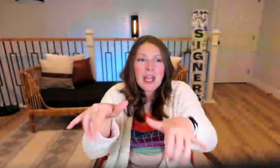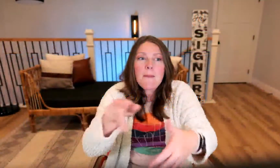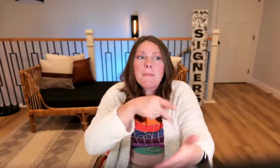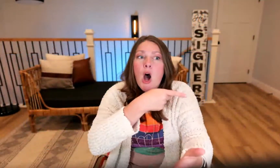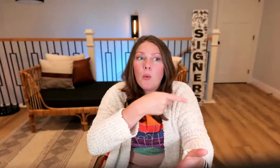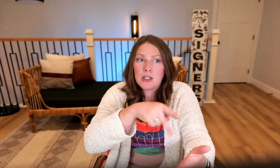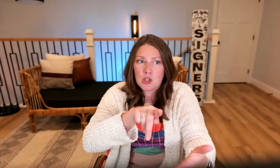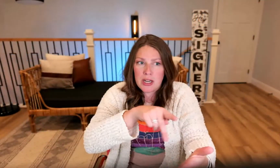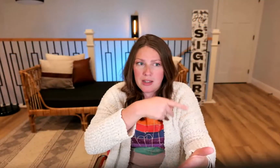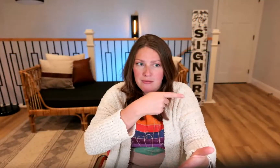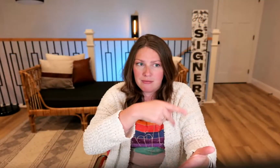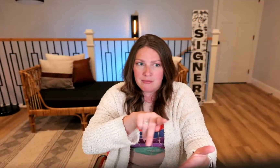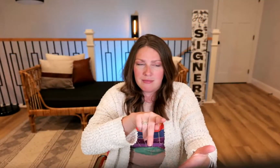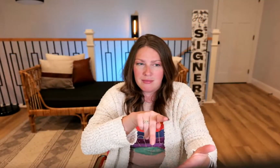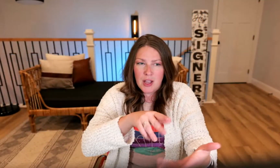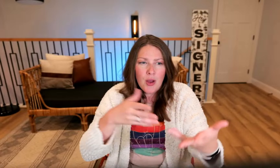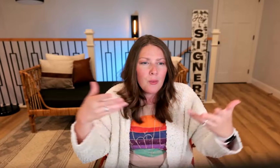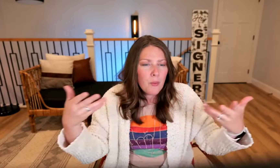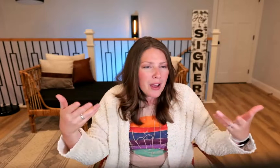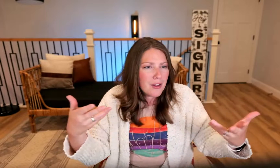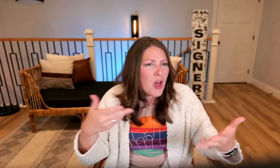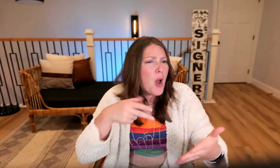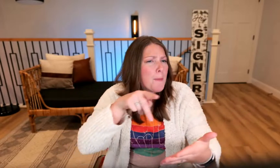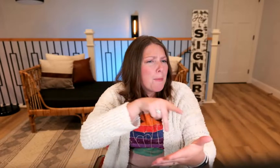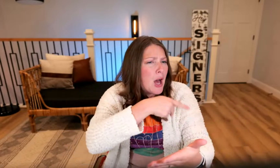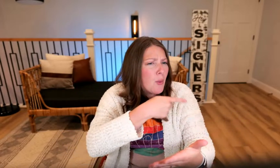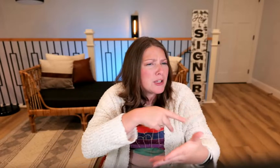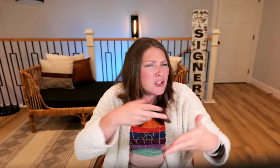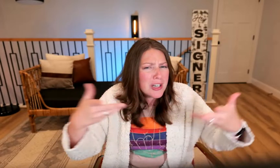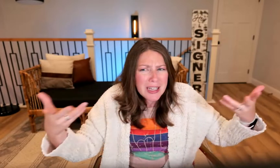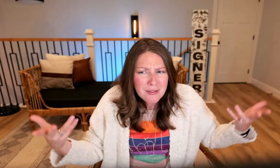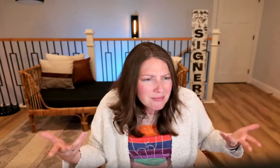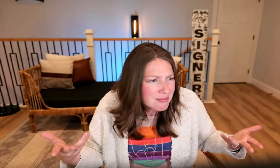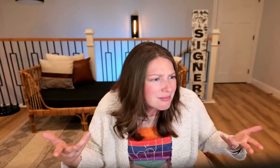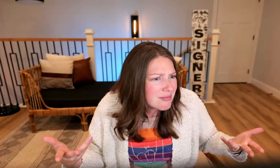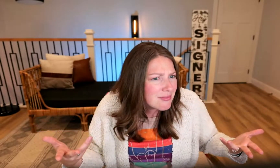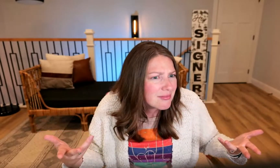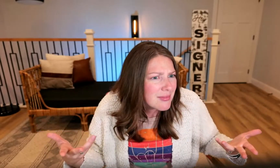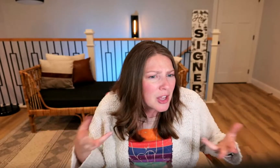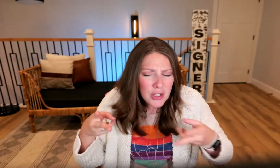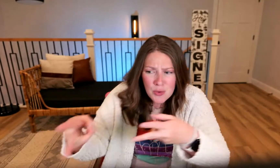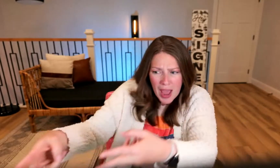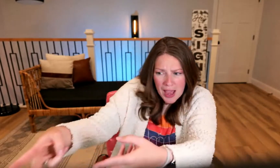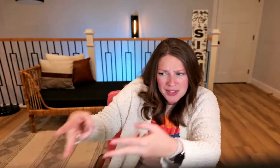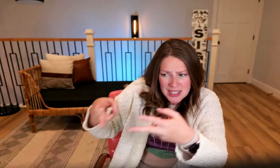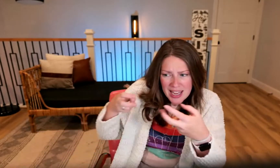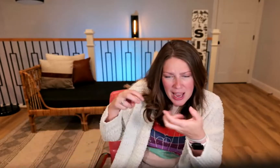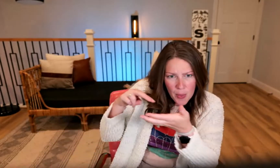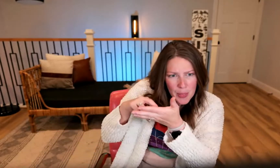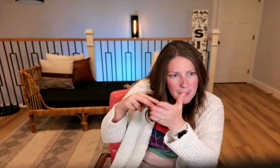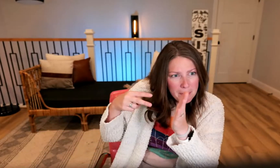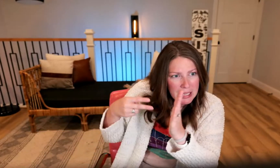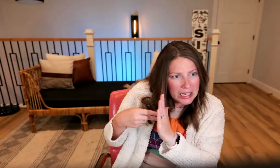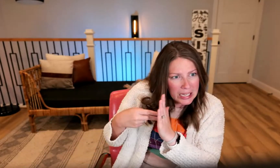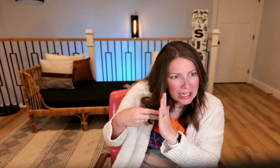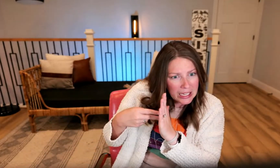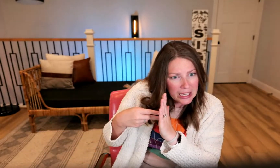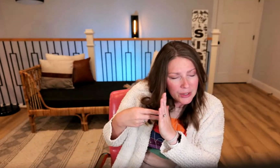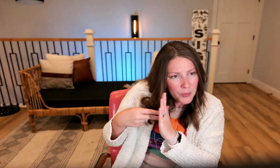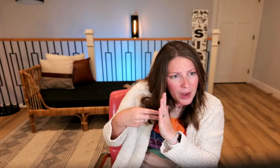like poetry. Well, poetry, you have to take out the meaning,